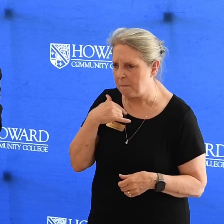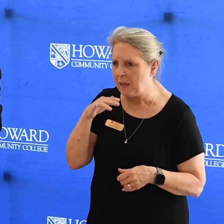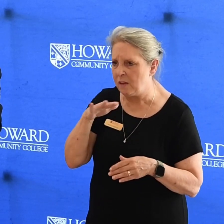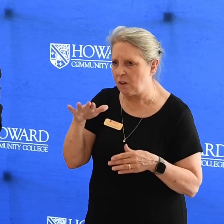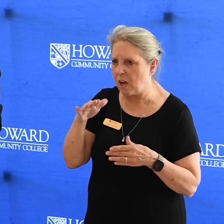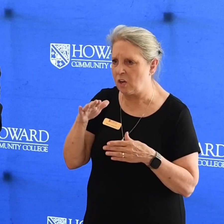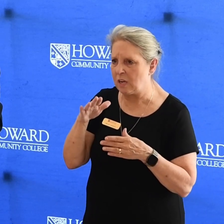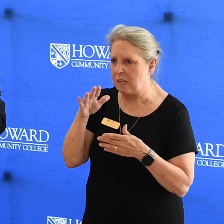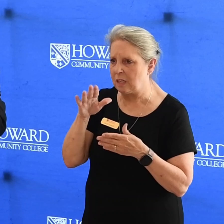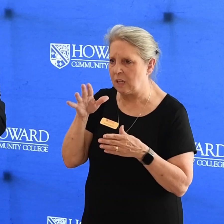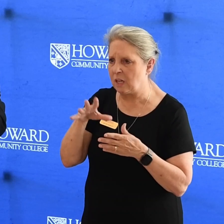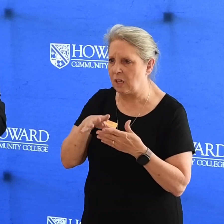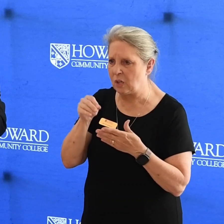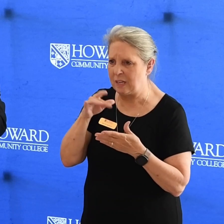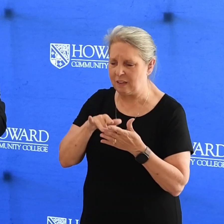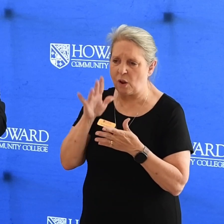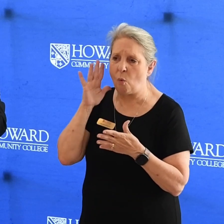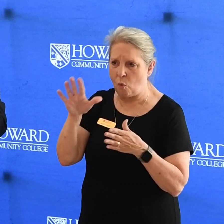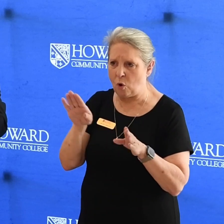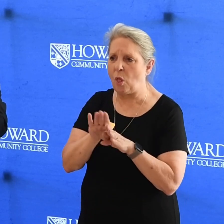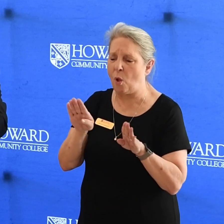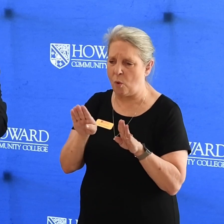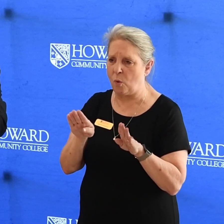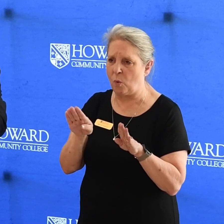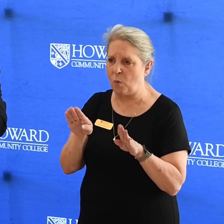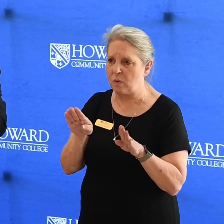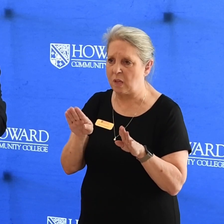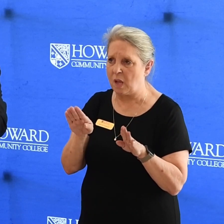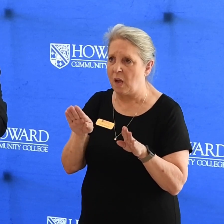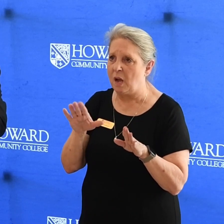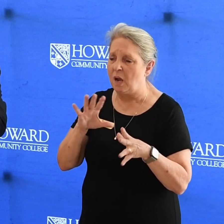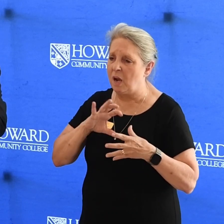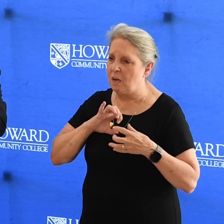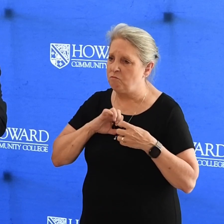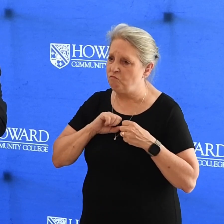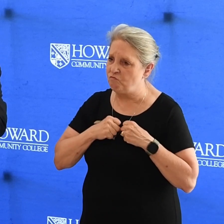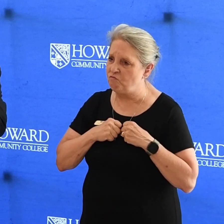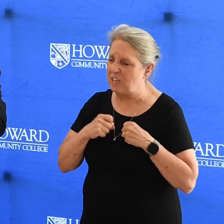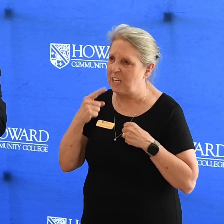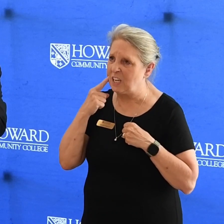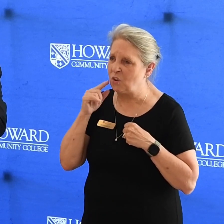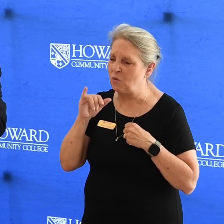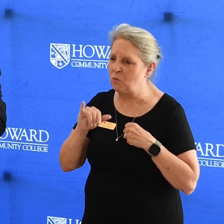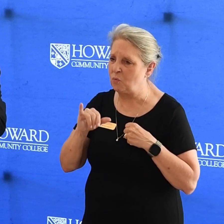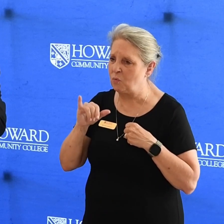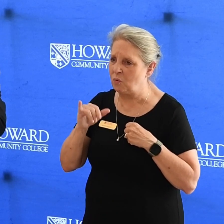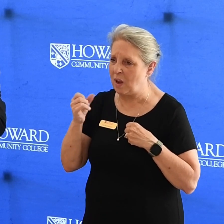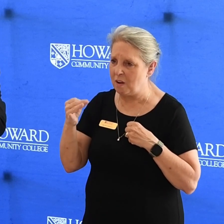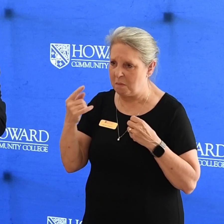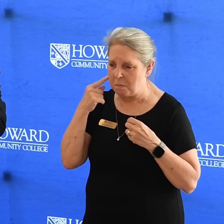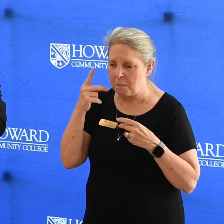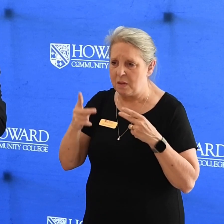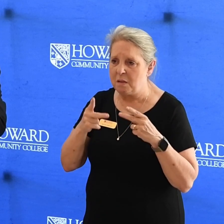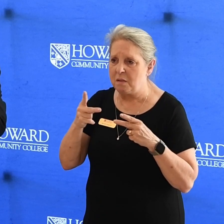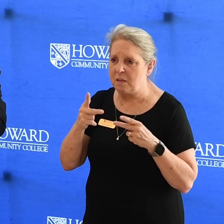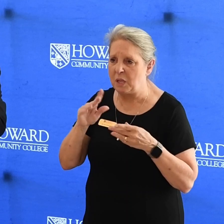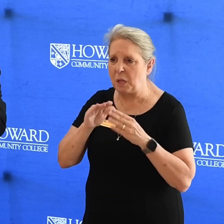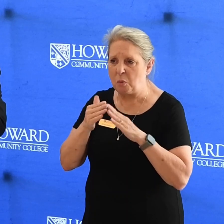Childhood Learning Center would be closing down. And it was really heartbreaking to be able to hear. And we heard from many folks in the community